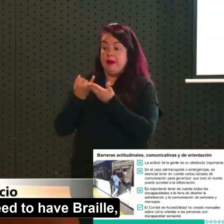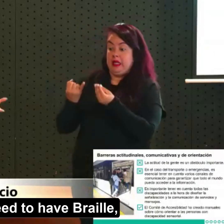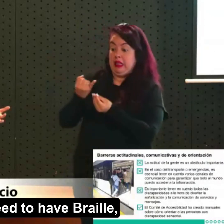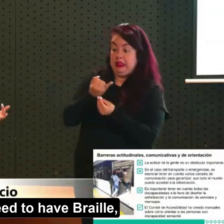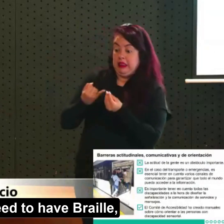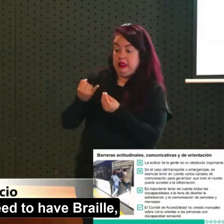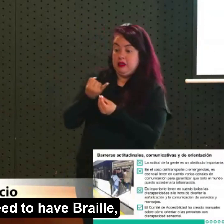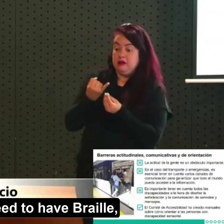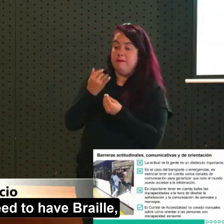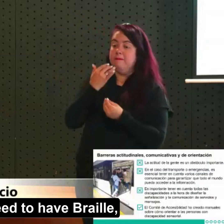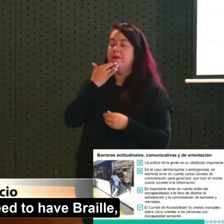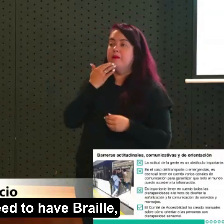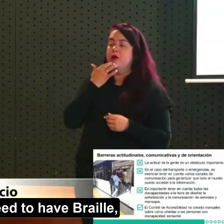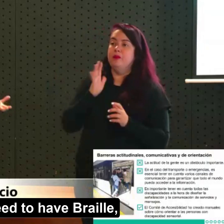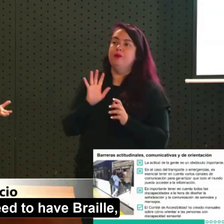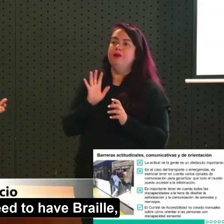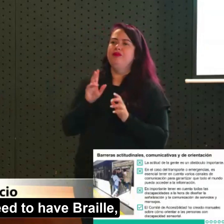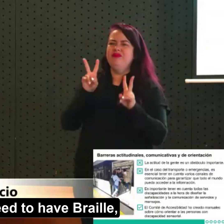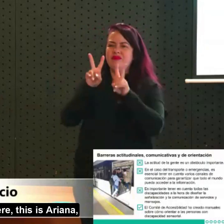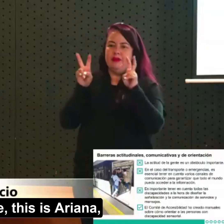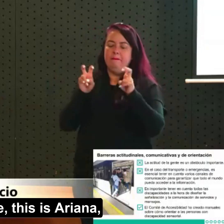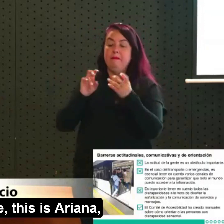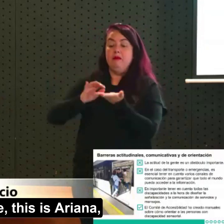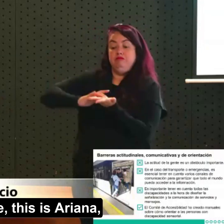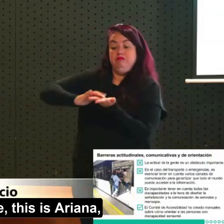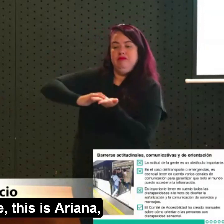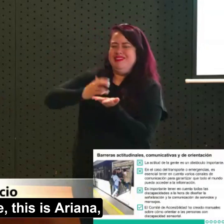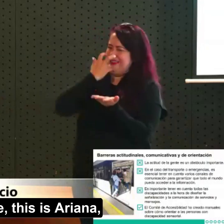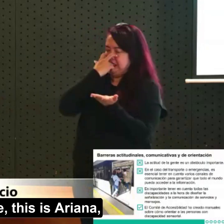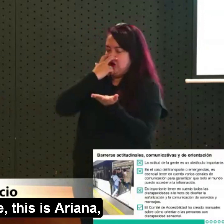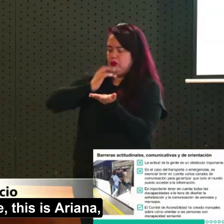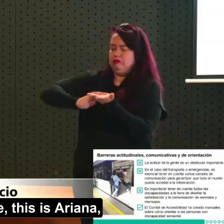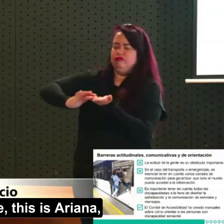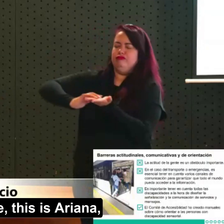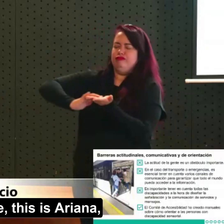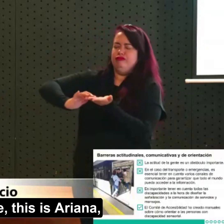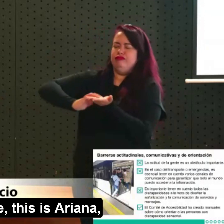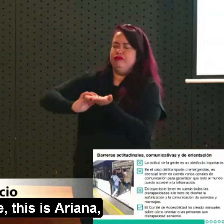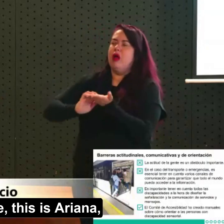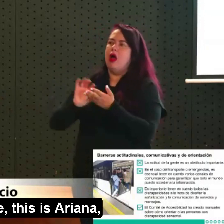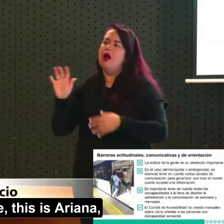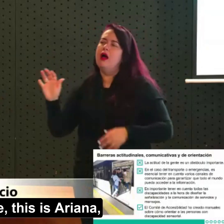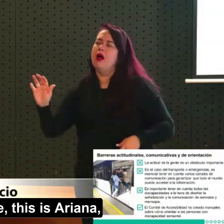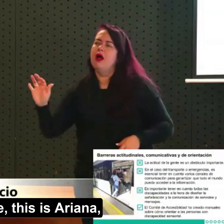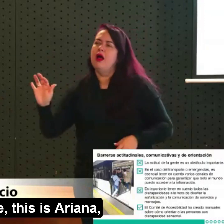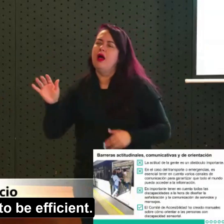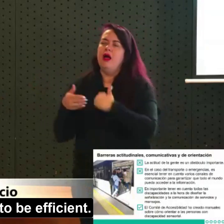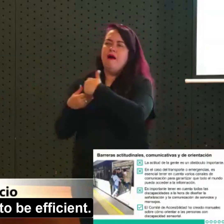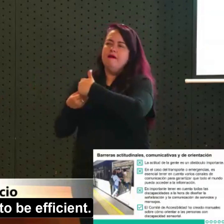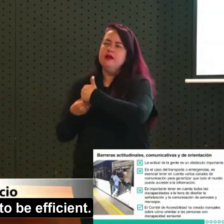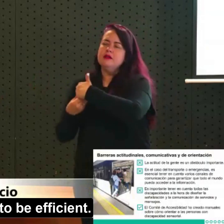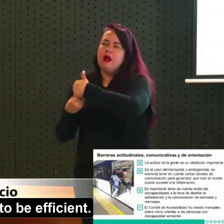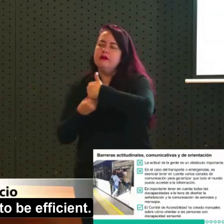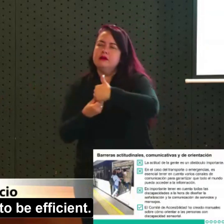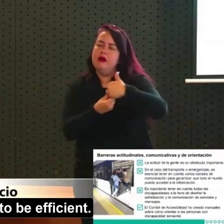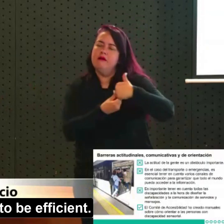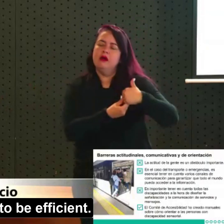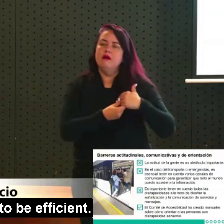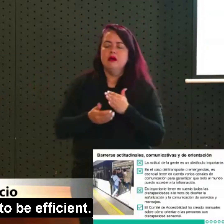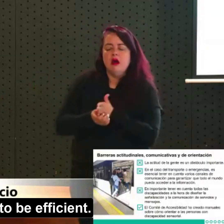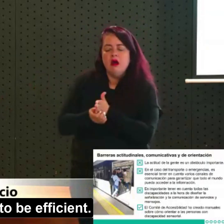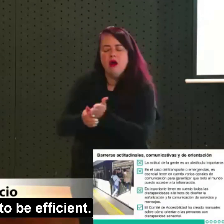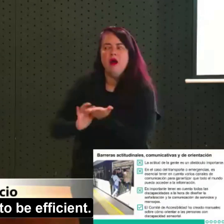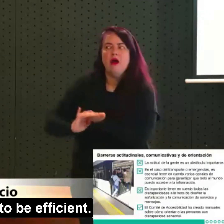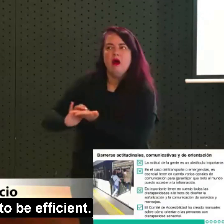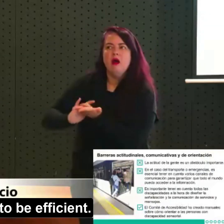say, yes, we need to have Braille, but here, this is Adriana.